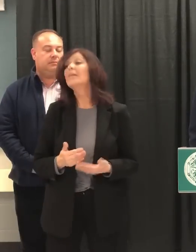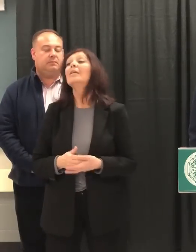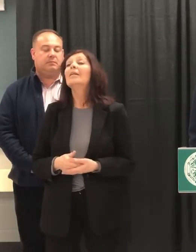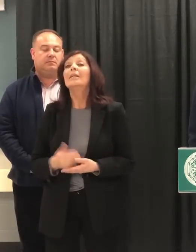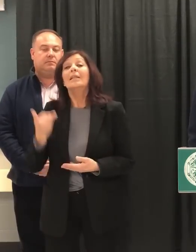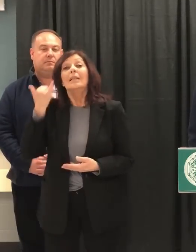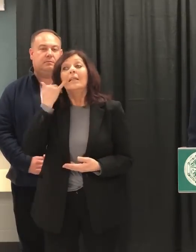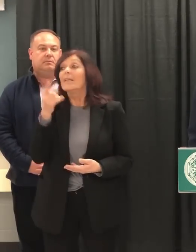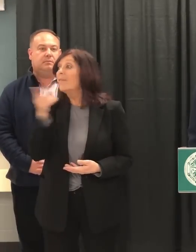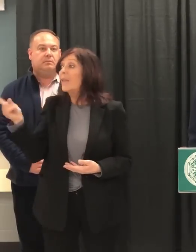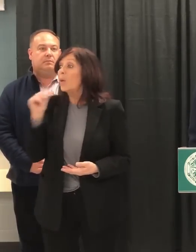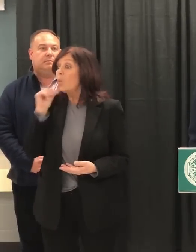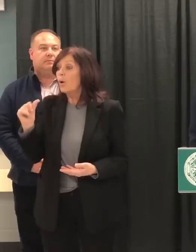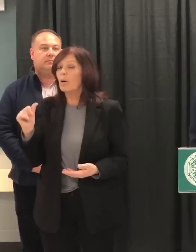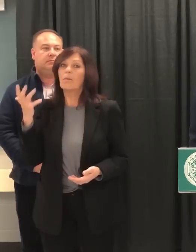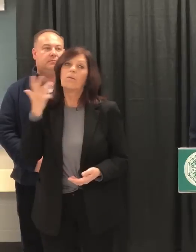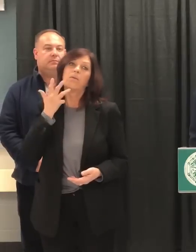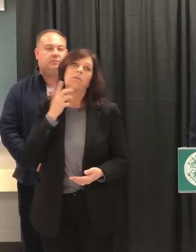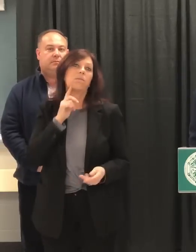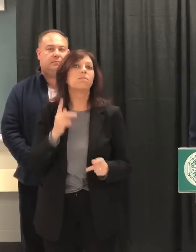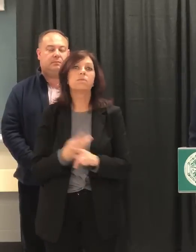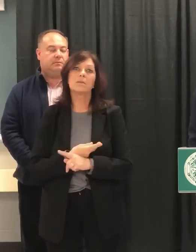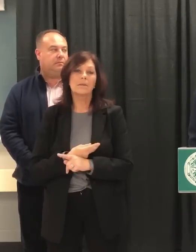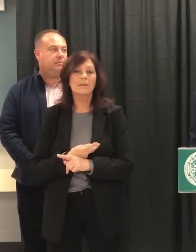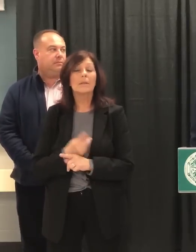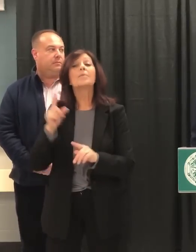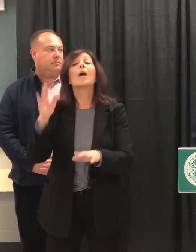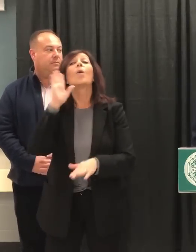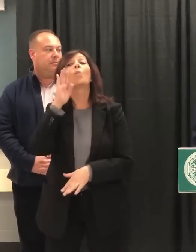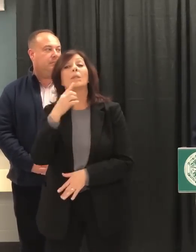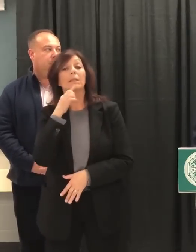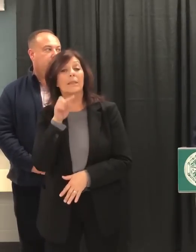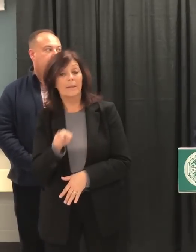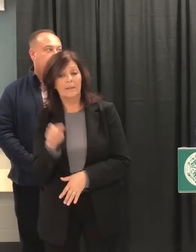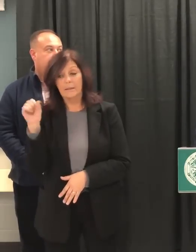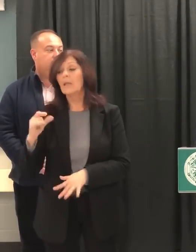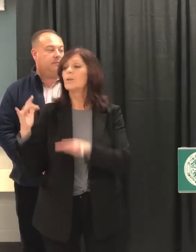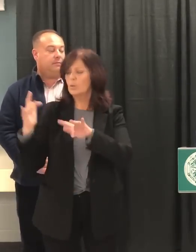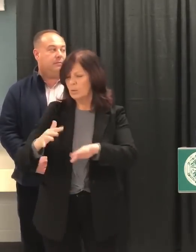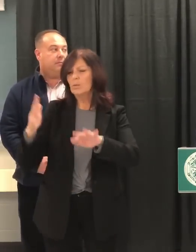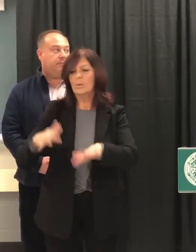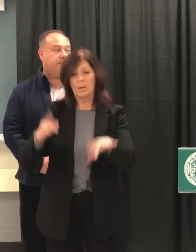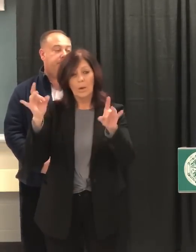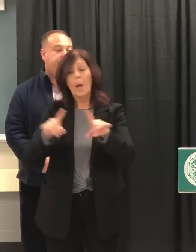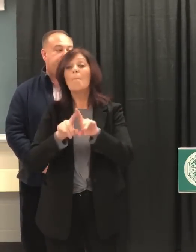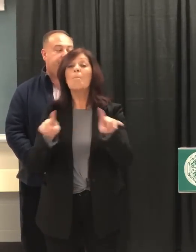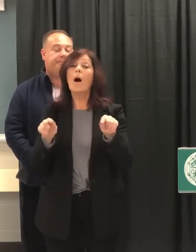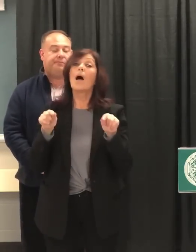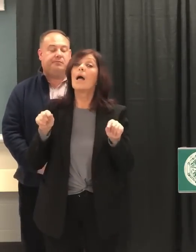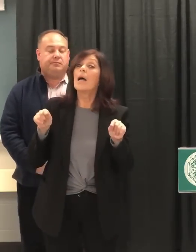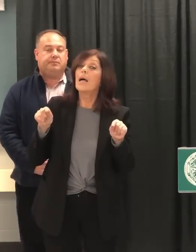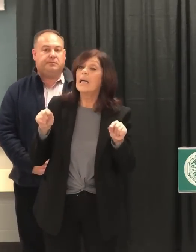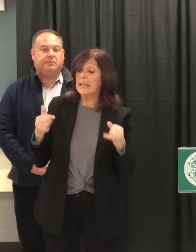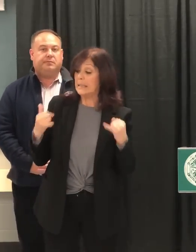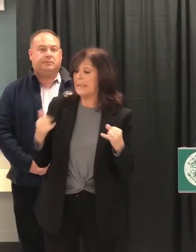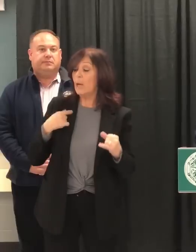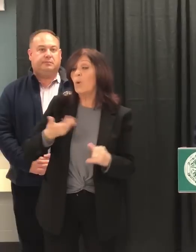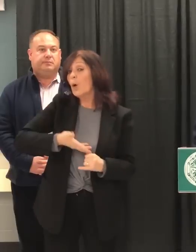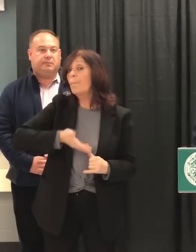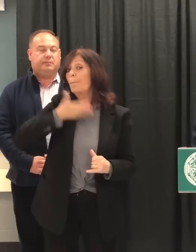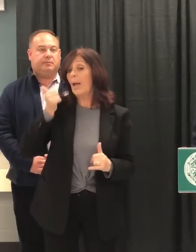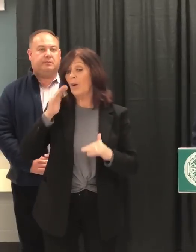If they weren't, we'd be in a much worse situation. I will say this, even though the snow is as bad as it is, we are in a better situation today